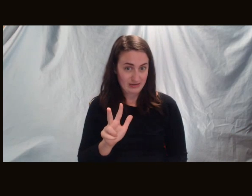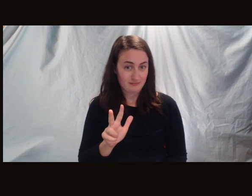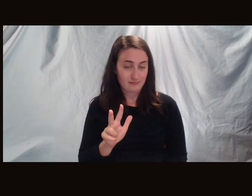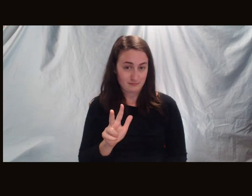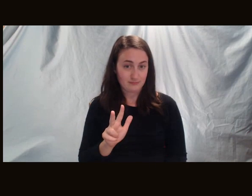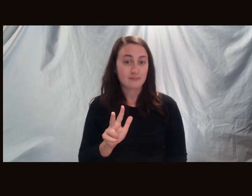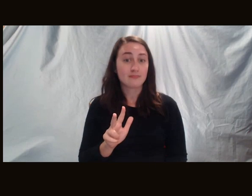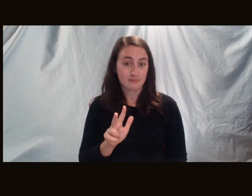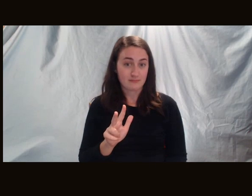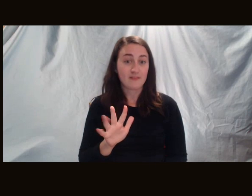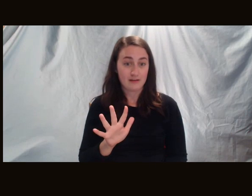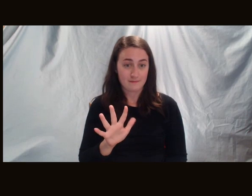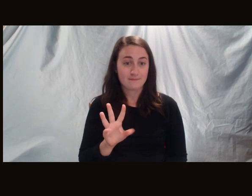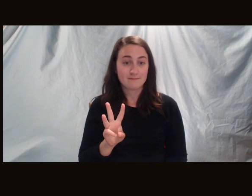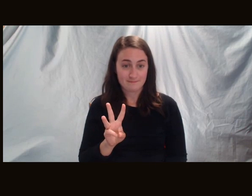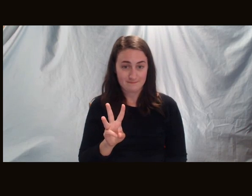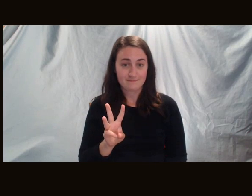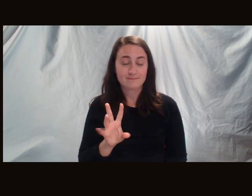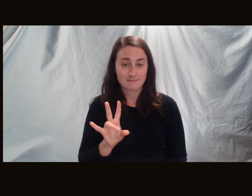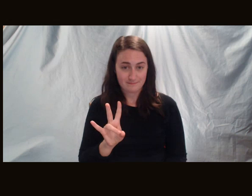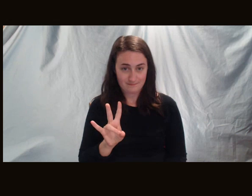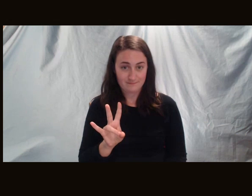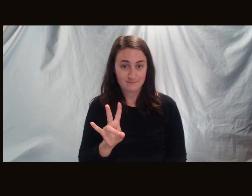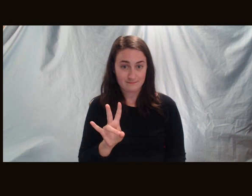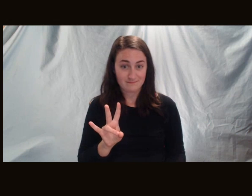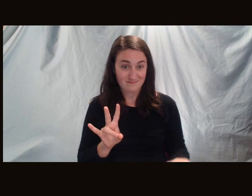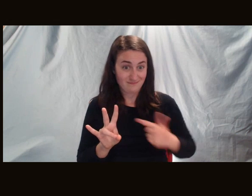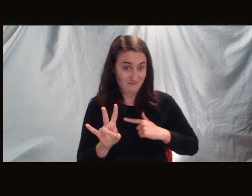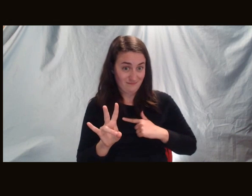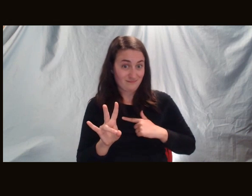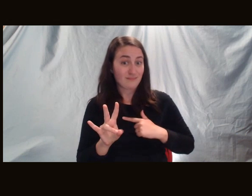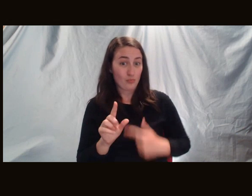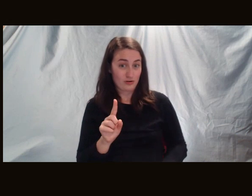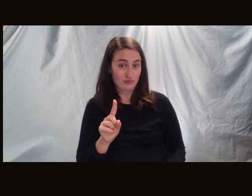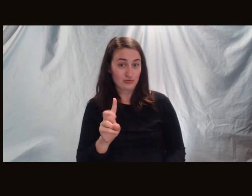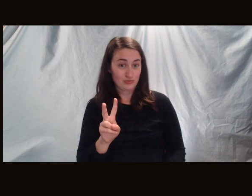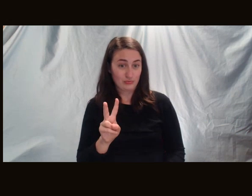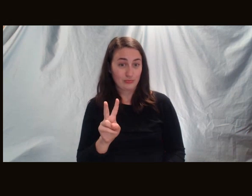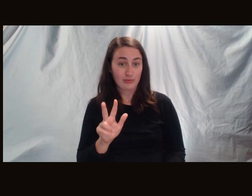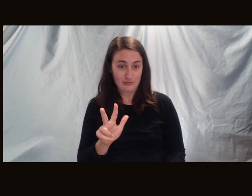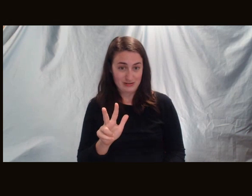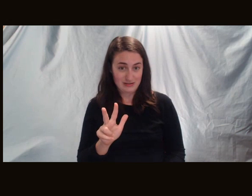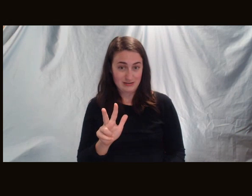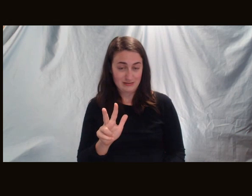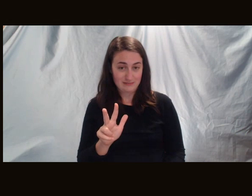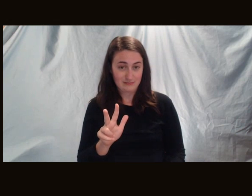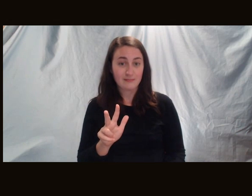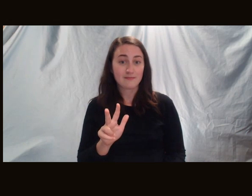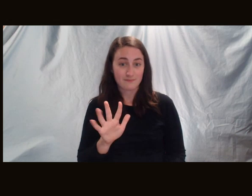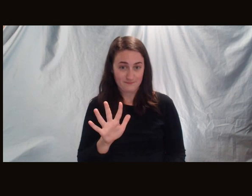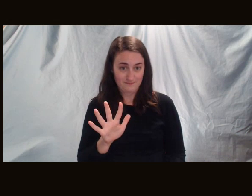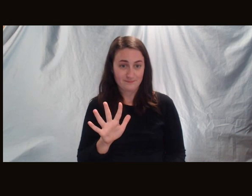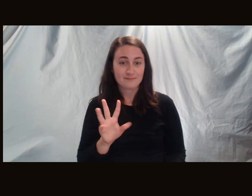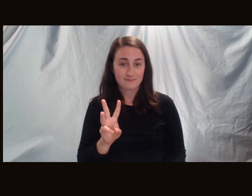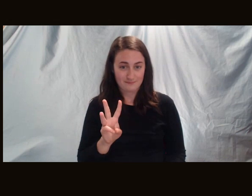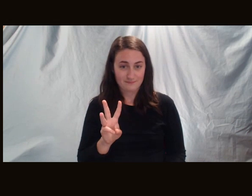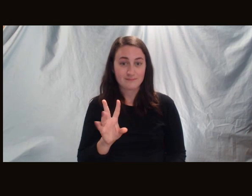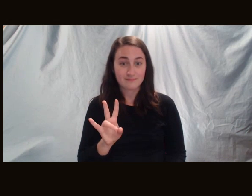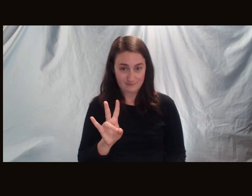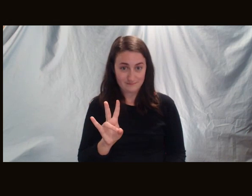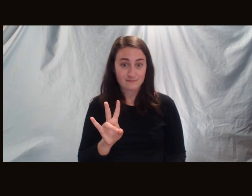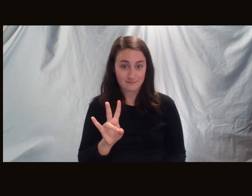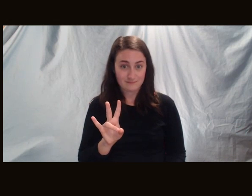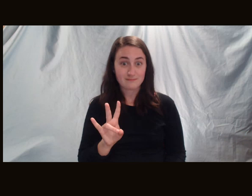3. Lead the turn. 5, 6. Catch the hand. 1, 2. I turn. Then back to